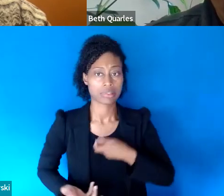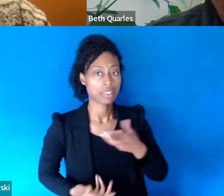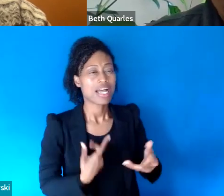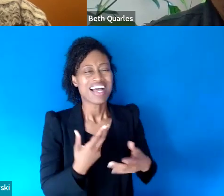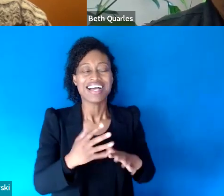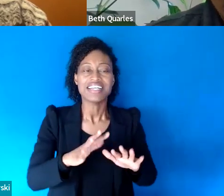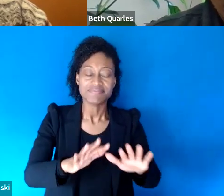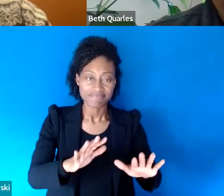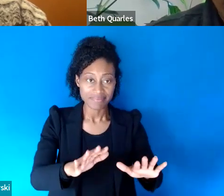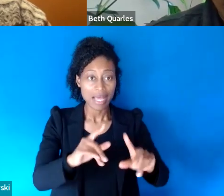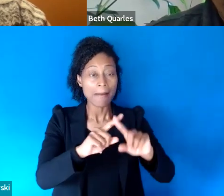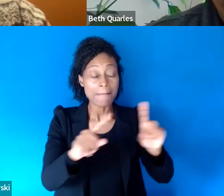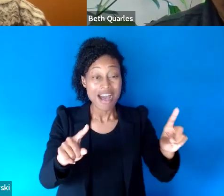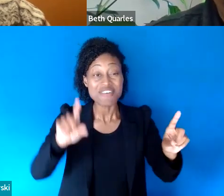cultures.